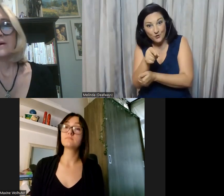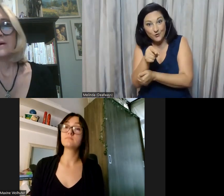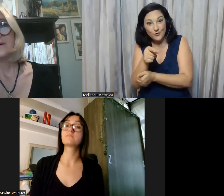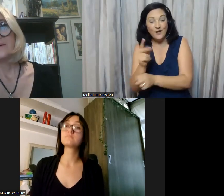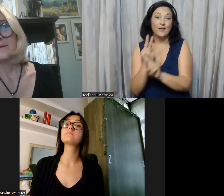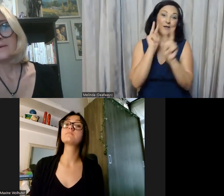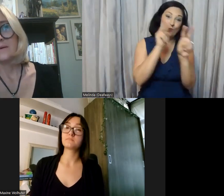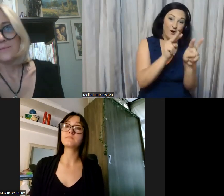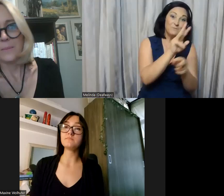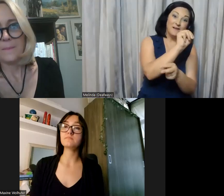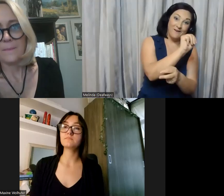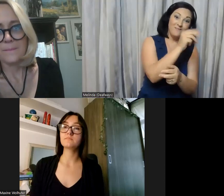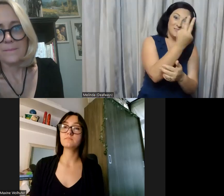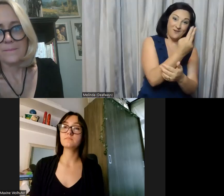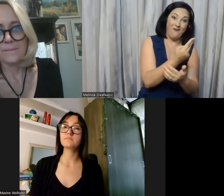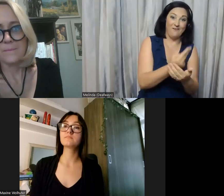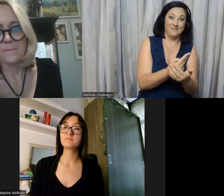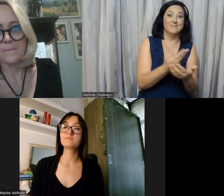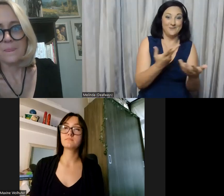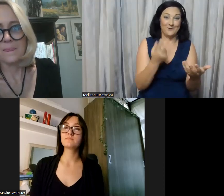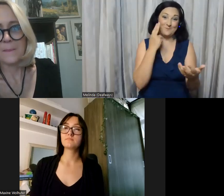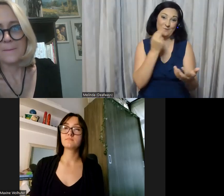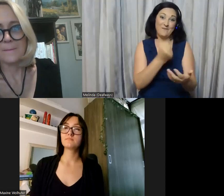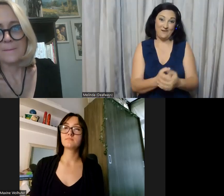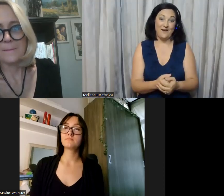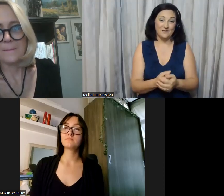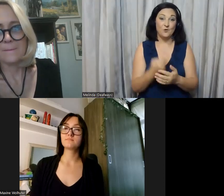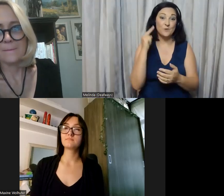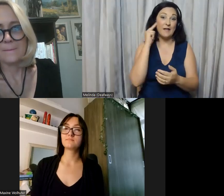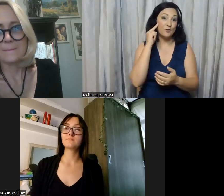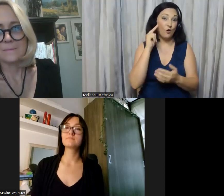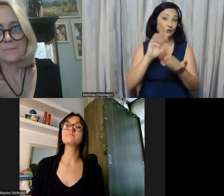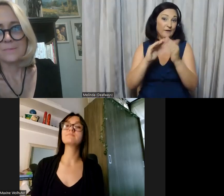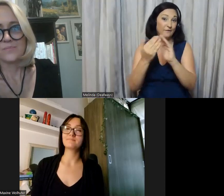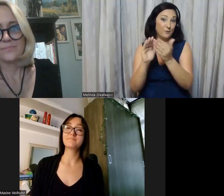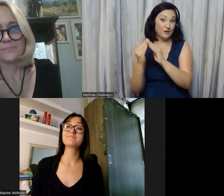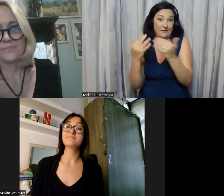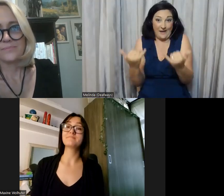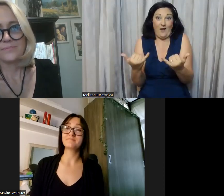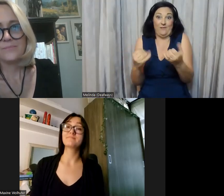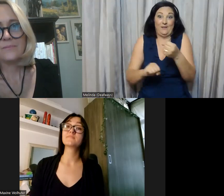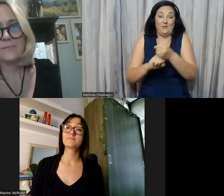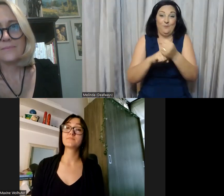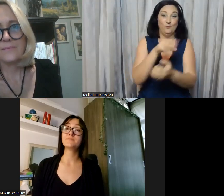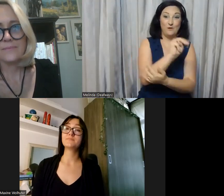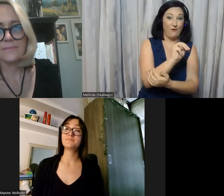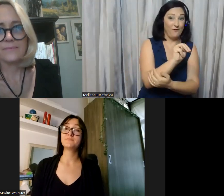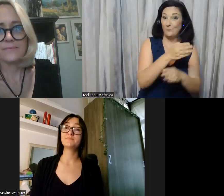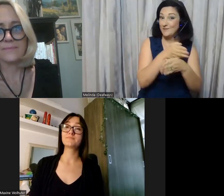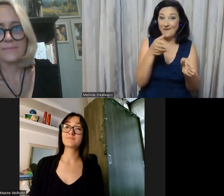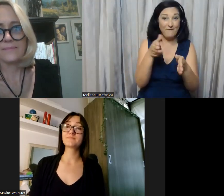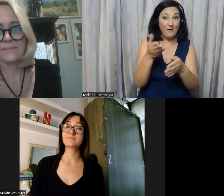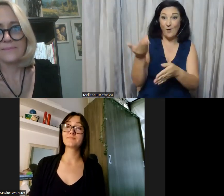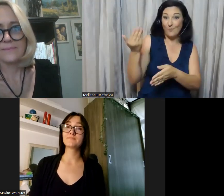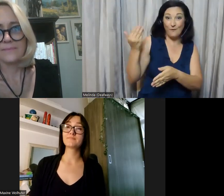follow you can watch Mariaan's art. So it will be very nice, because we have the whole deaf community now that can support Mariaan,